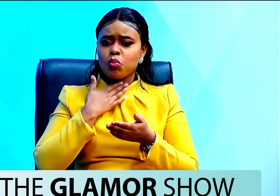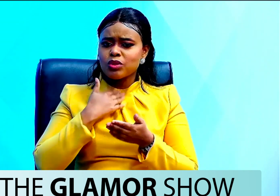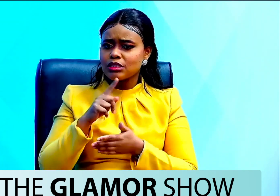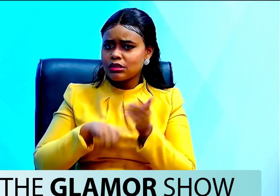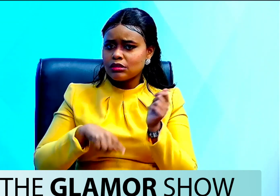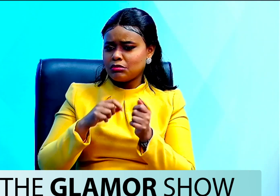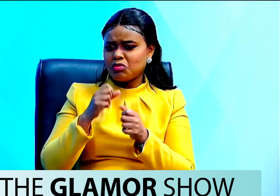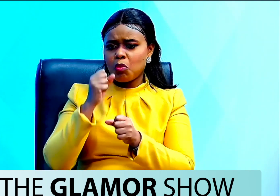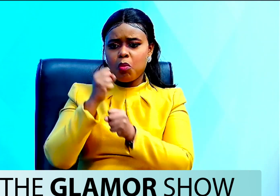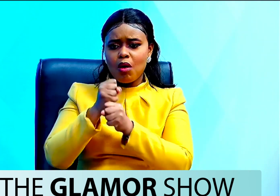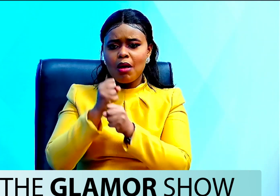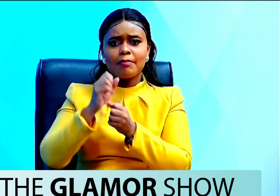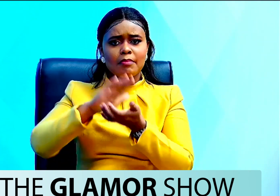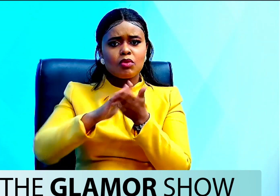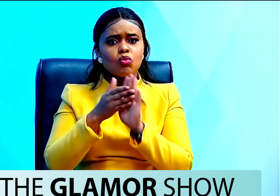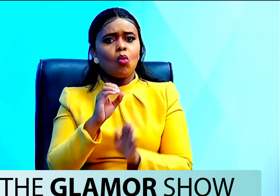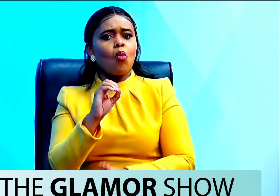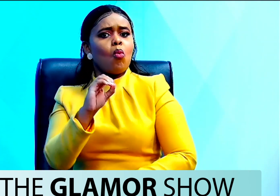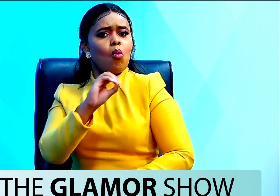see them through photos.